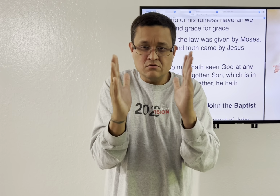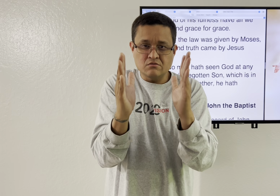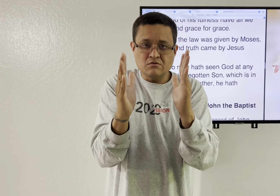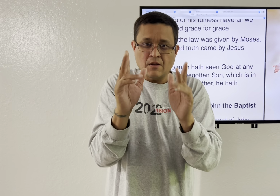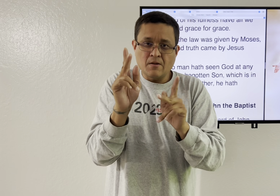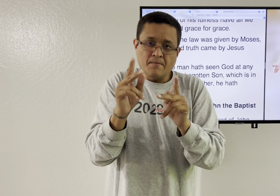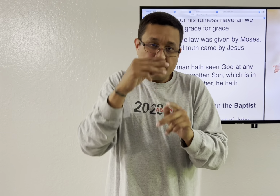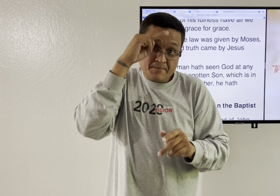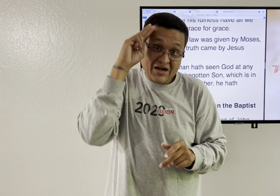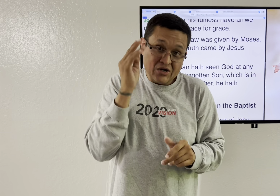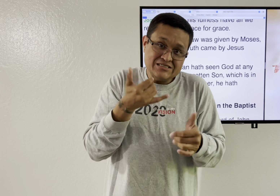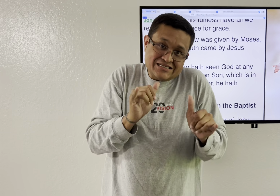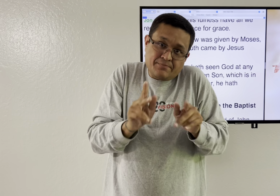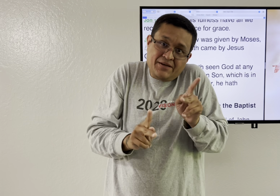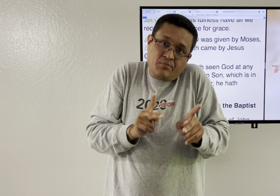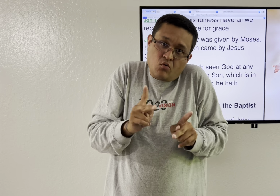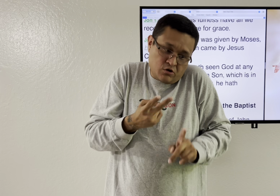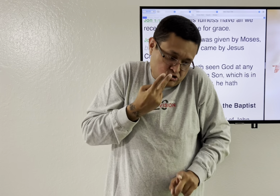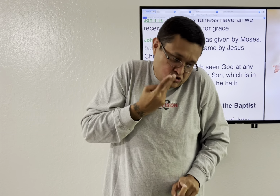for about 33 years,